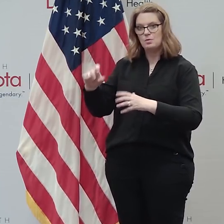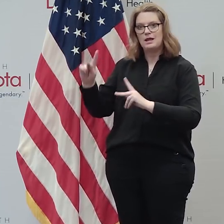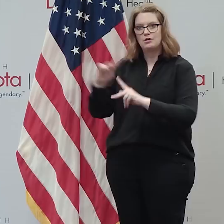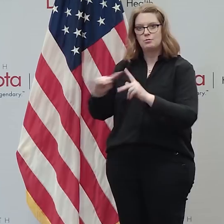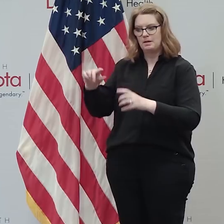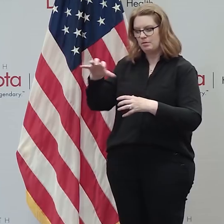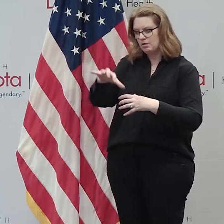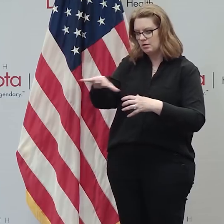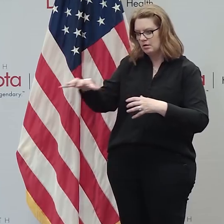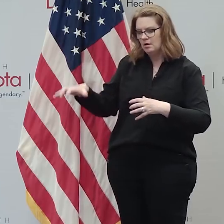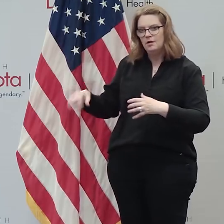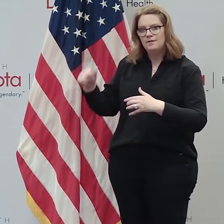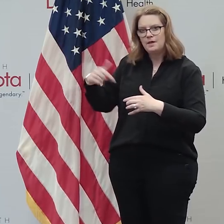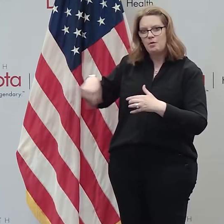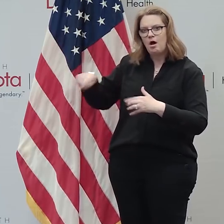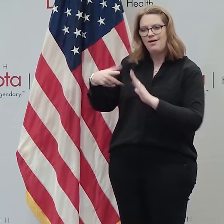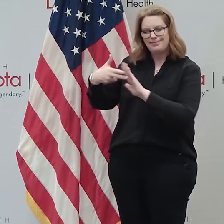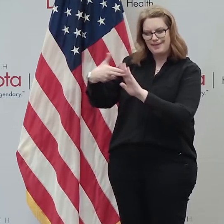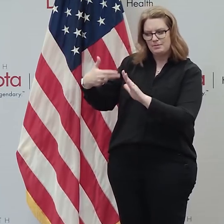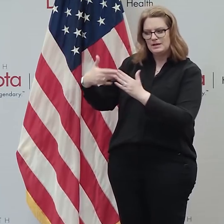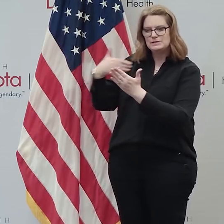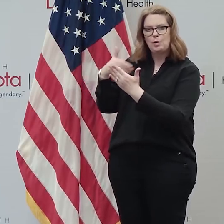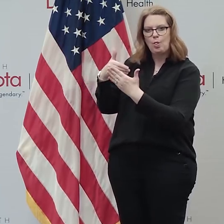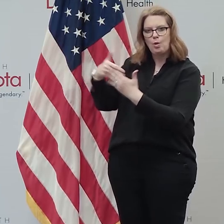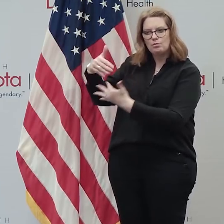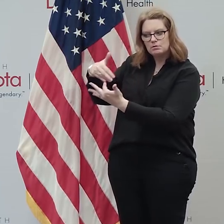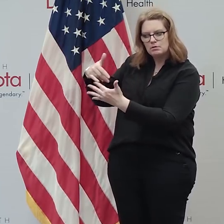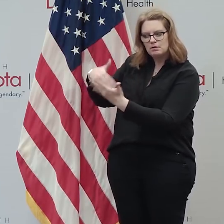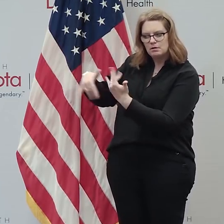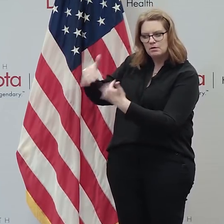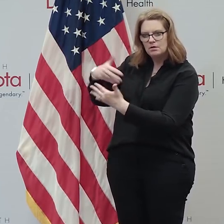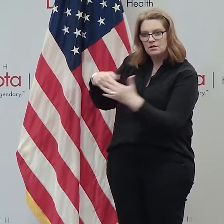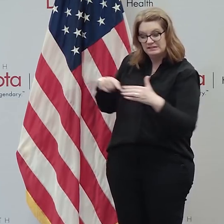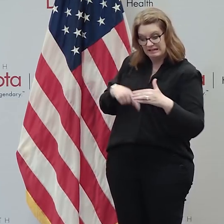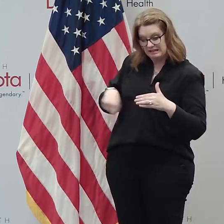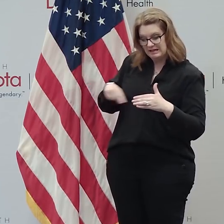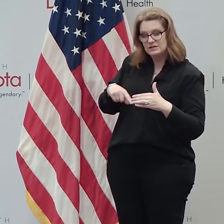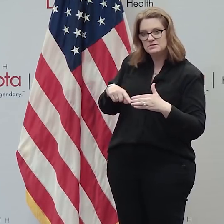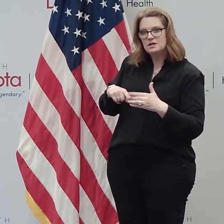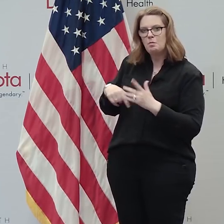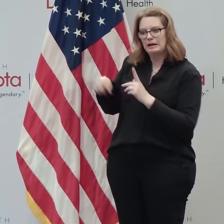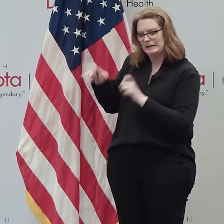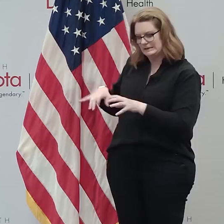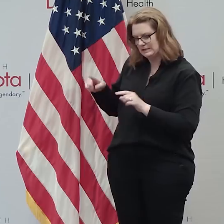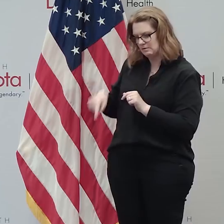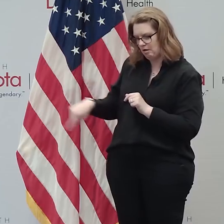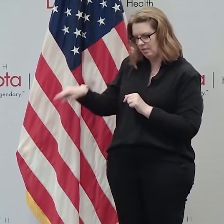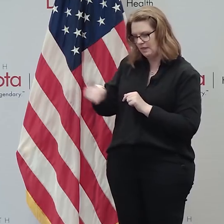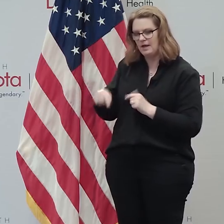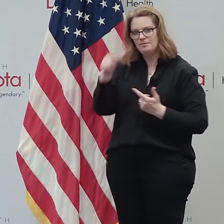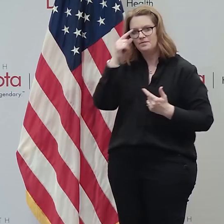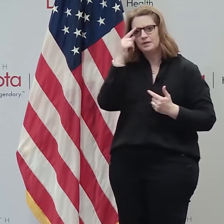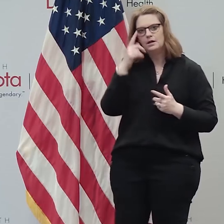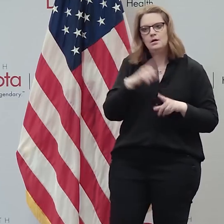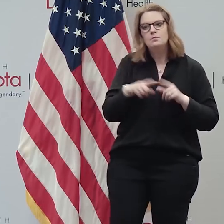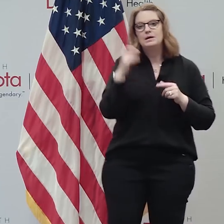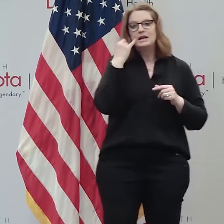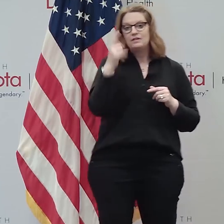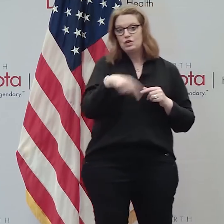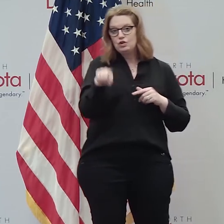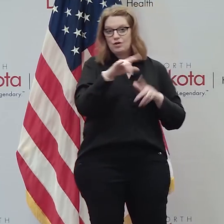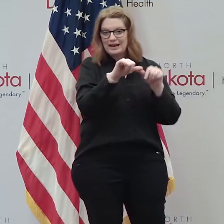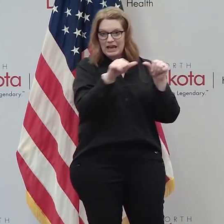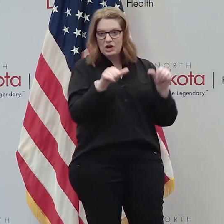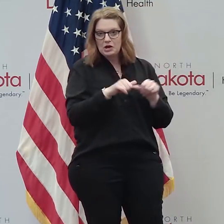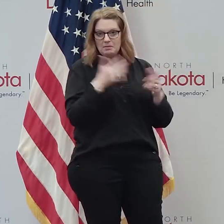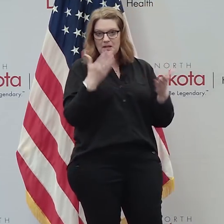get those individuals tested at the appropriate time. We'll keep doing that, but for the rest of the state of North Dakota, even if you're in an area where